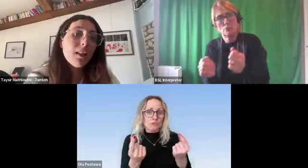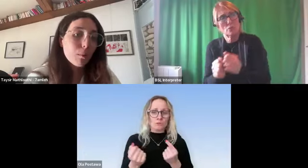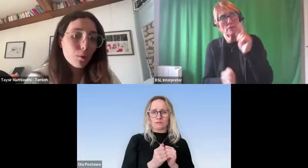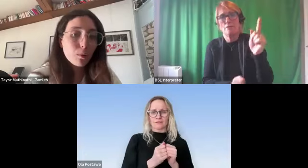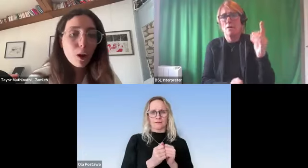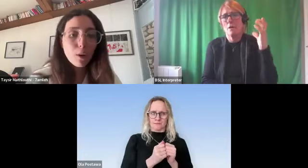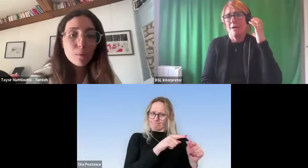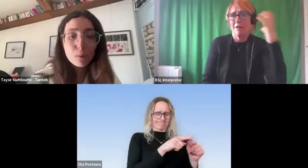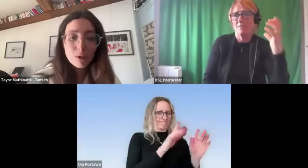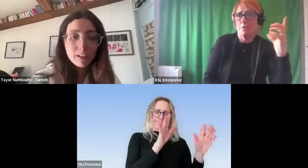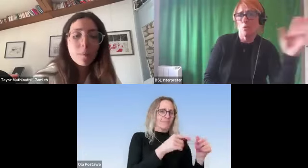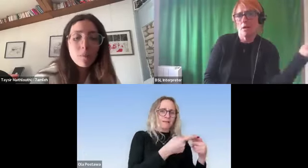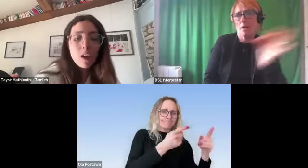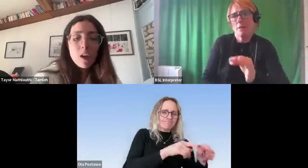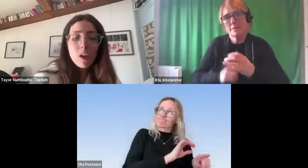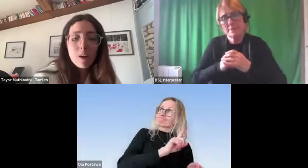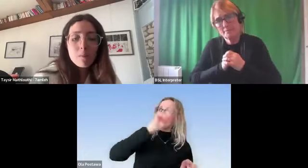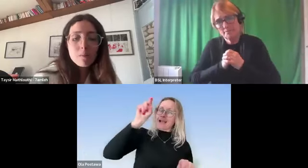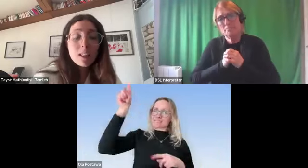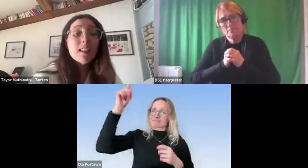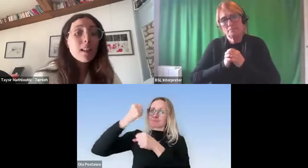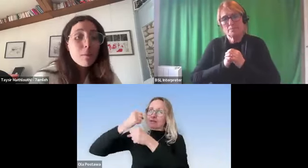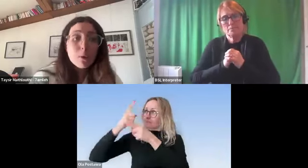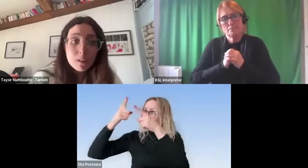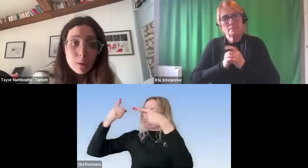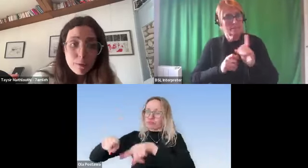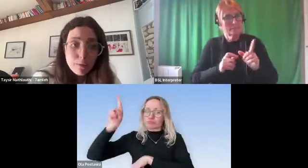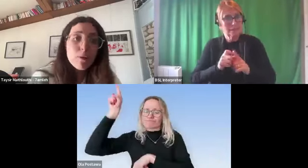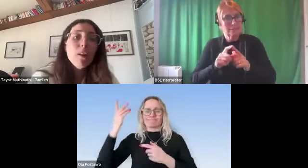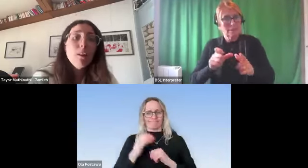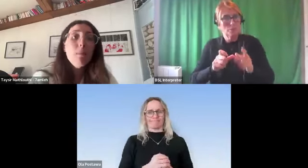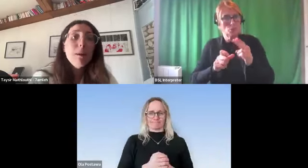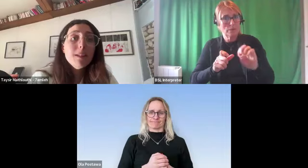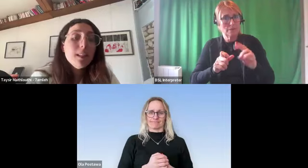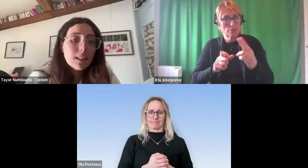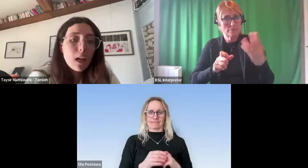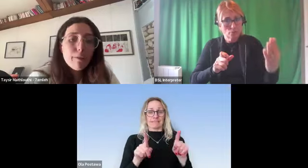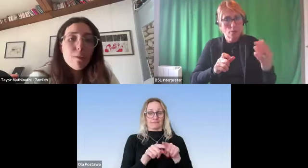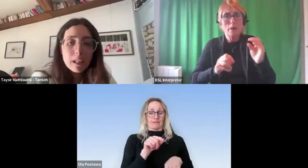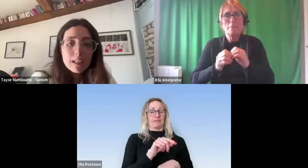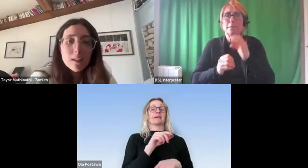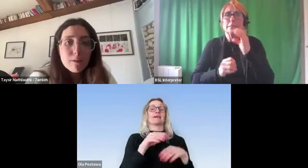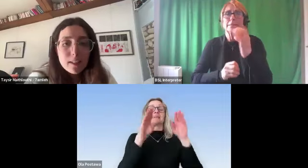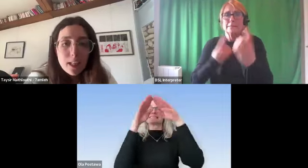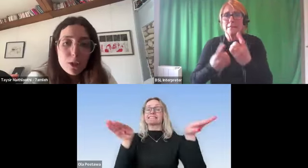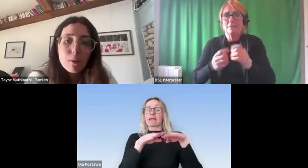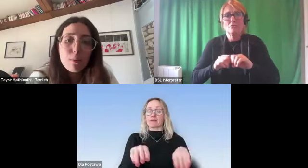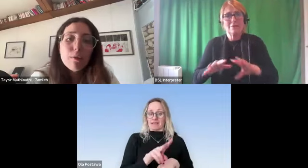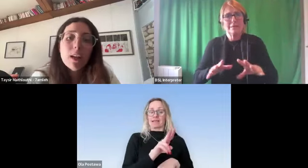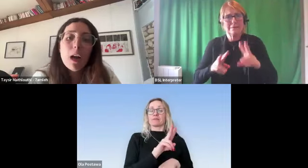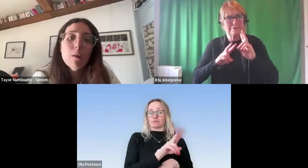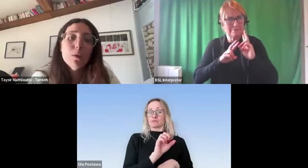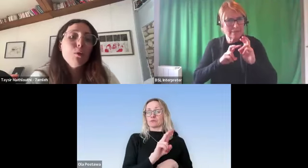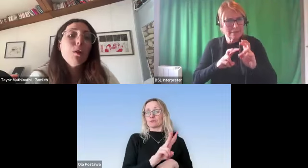are asking them to moderate. In December 2024, the BBC itself released an